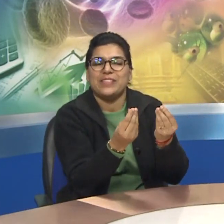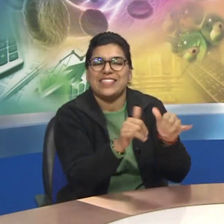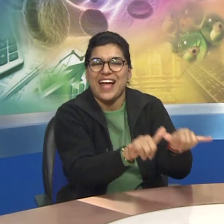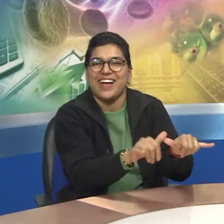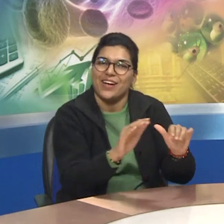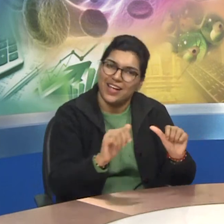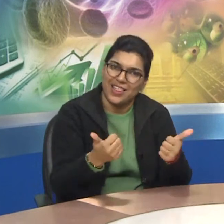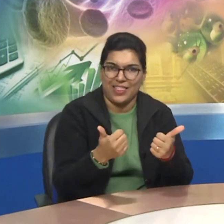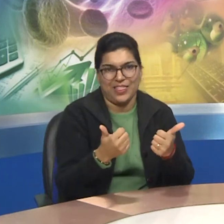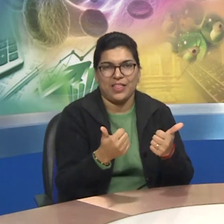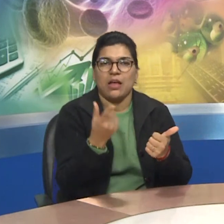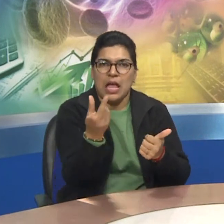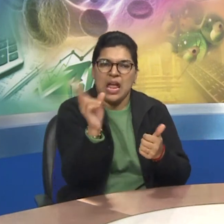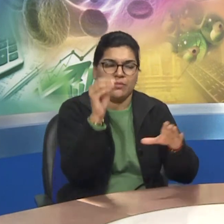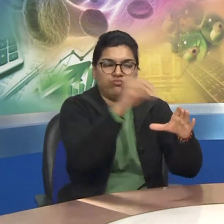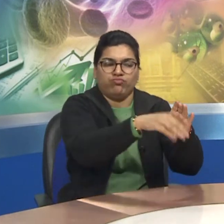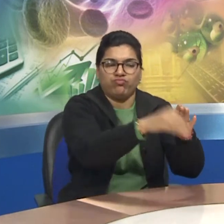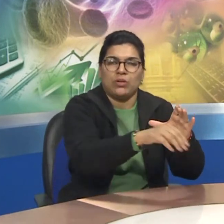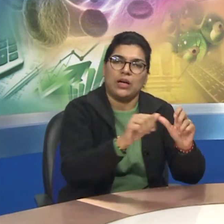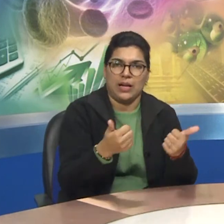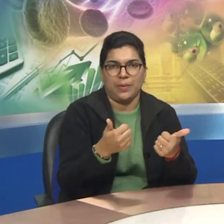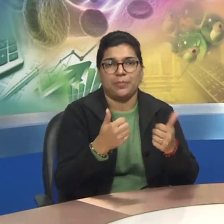So that can be used in our gardening.